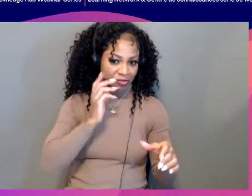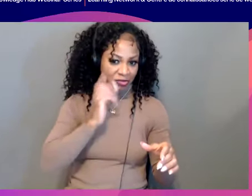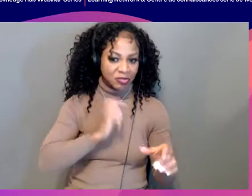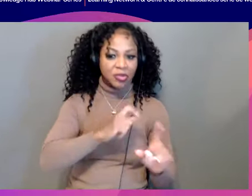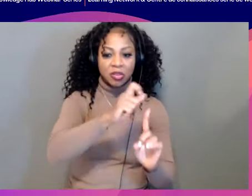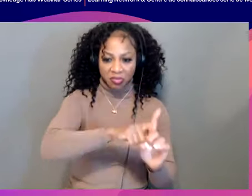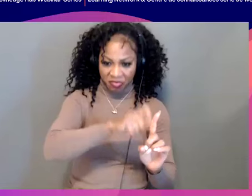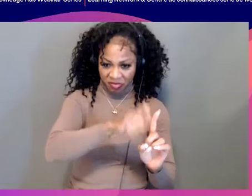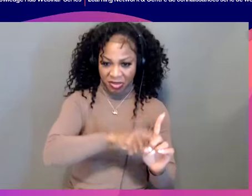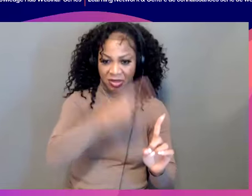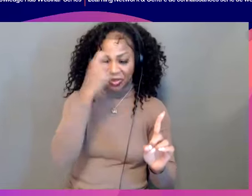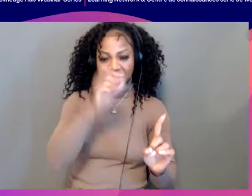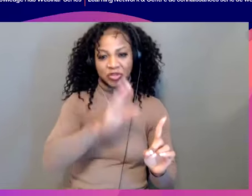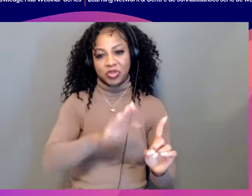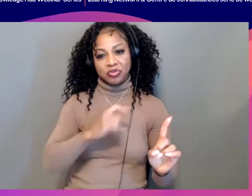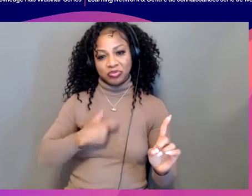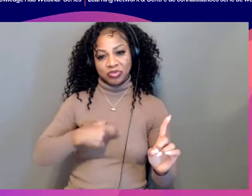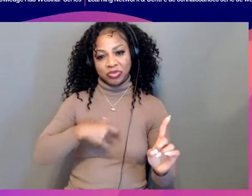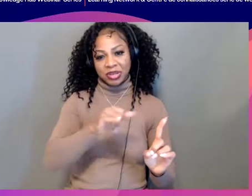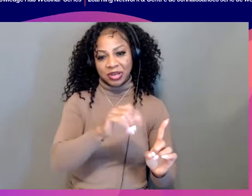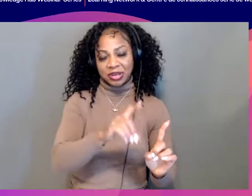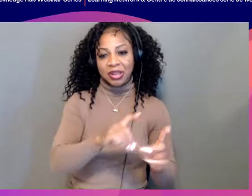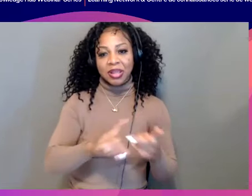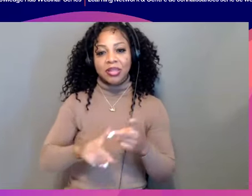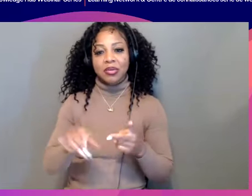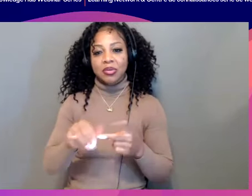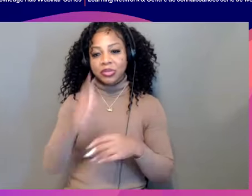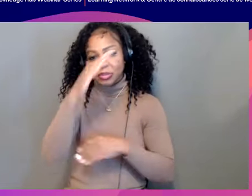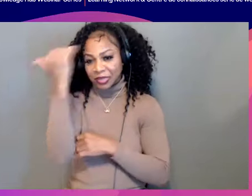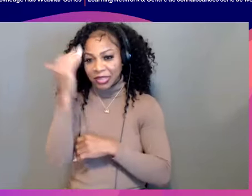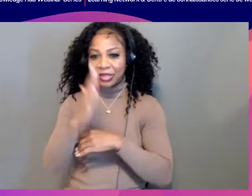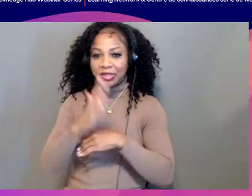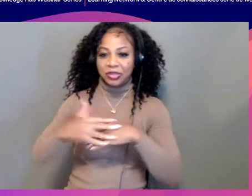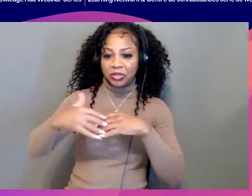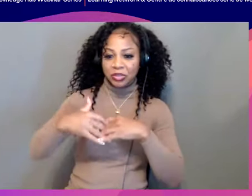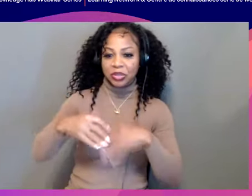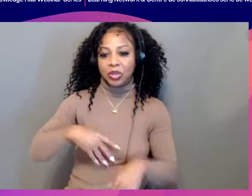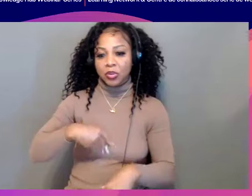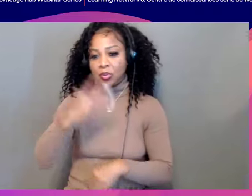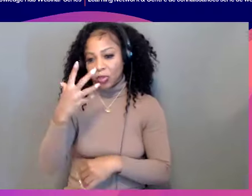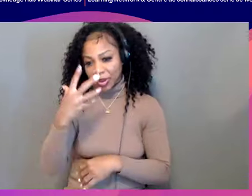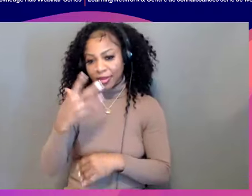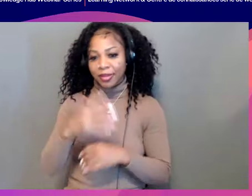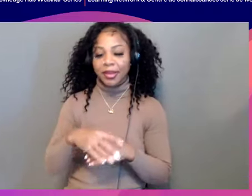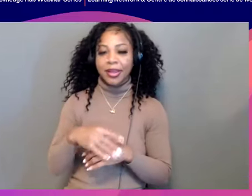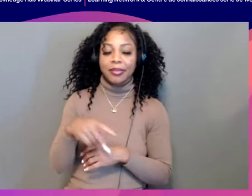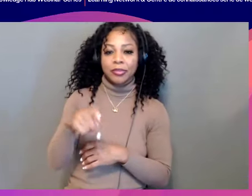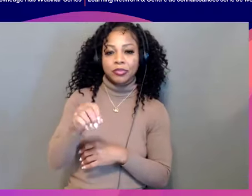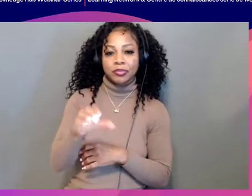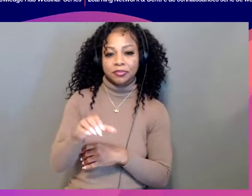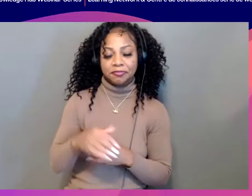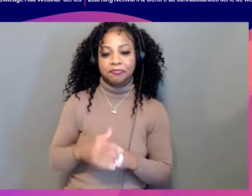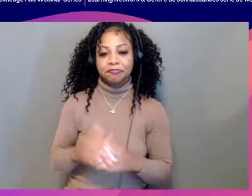experienced harassment based on their gender identity, followed by Black, Indigenous, white, and racialized